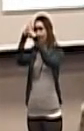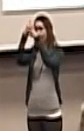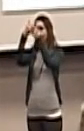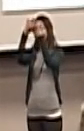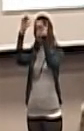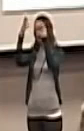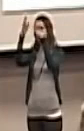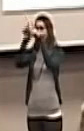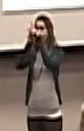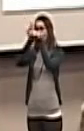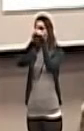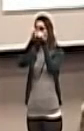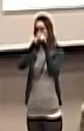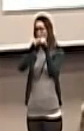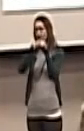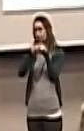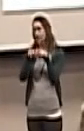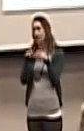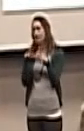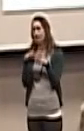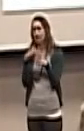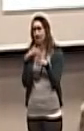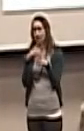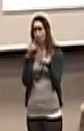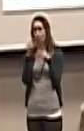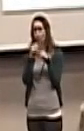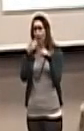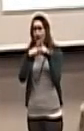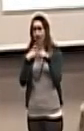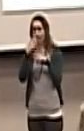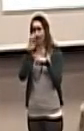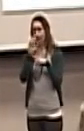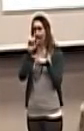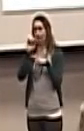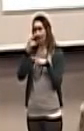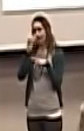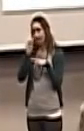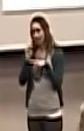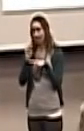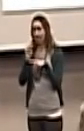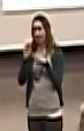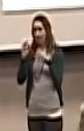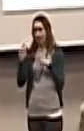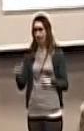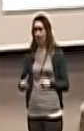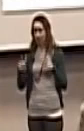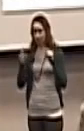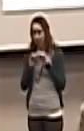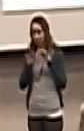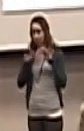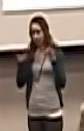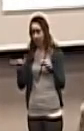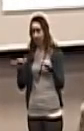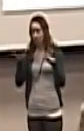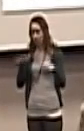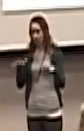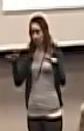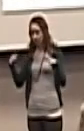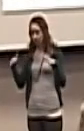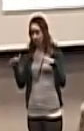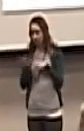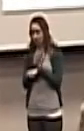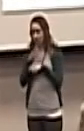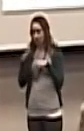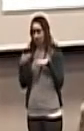motion. At a word from Elohim, life would spring forth, and the oceans were filled with fish, and the land